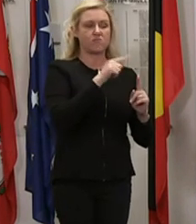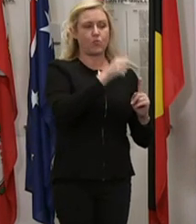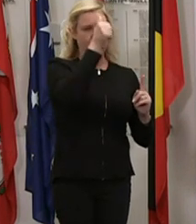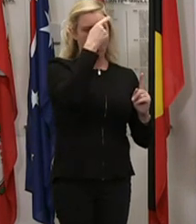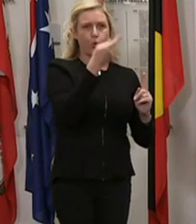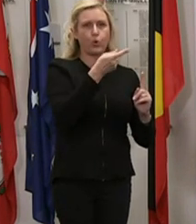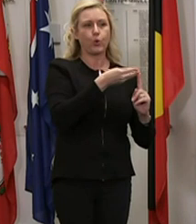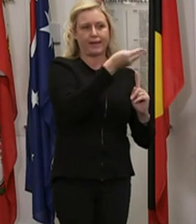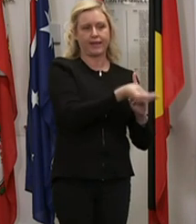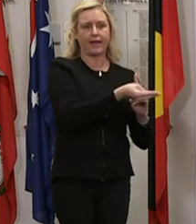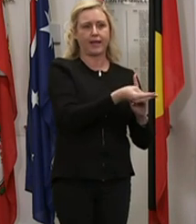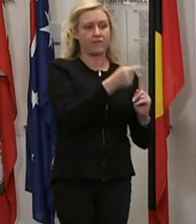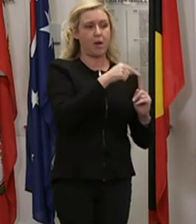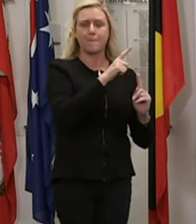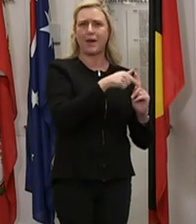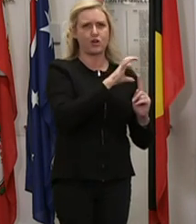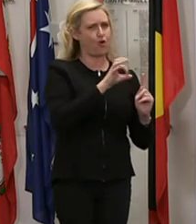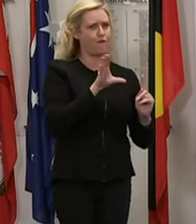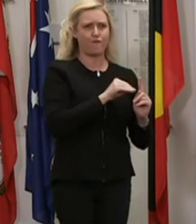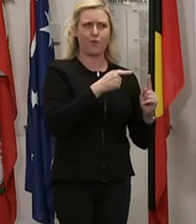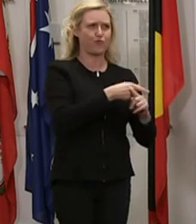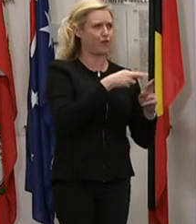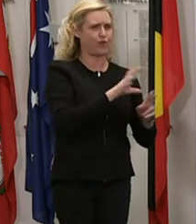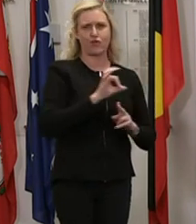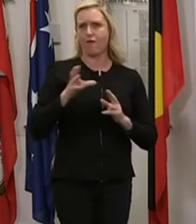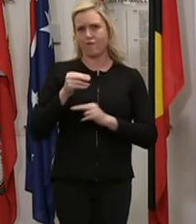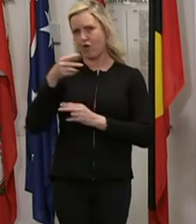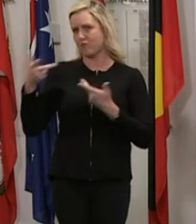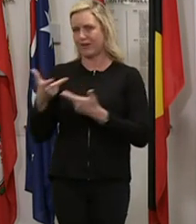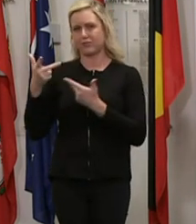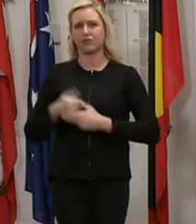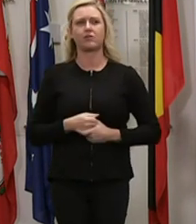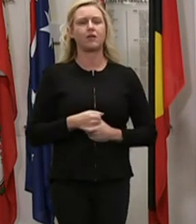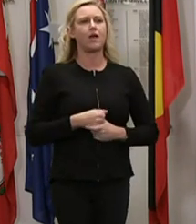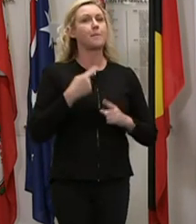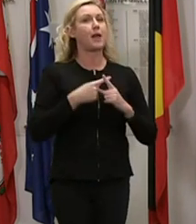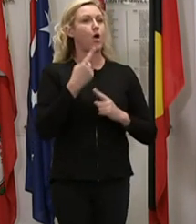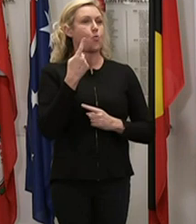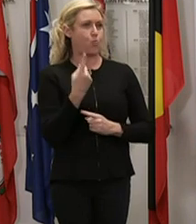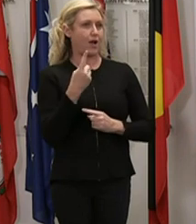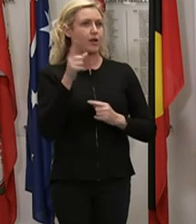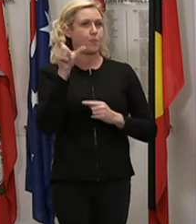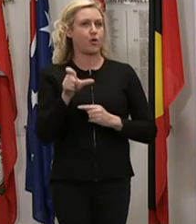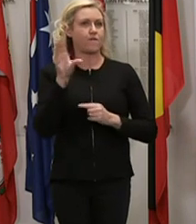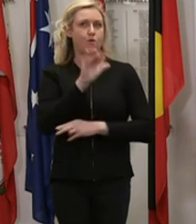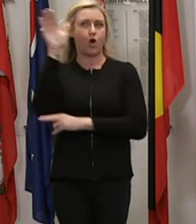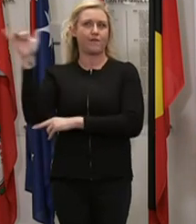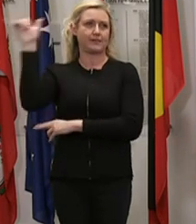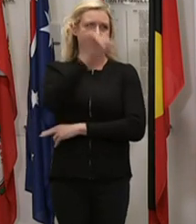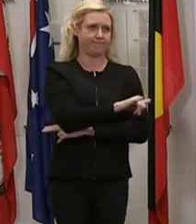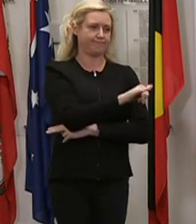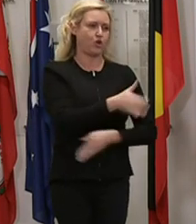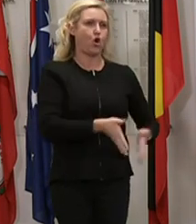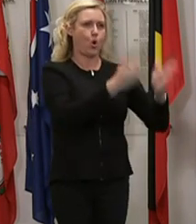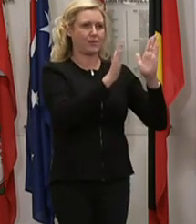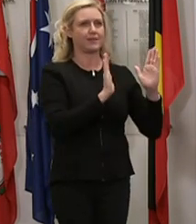not associated with any known cluster, was also identified, and there was 1 case in a returned traveller in hotel quarantine.